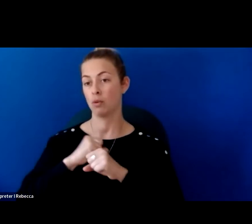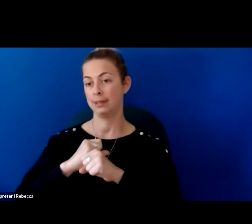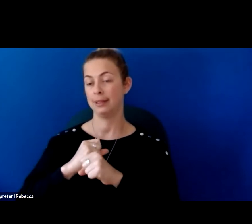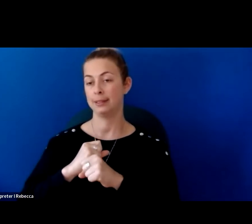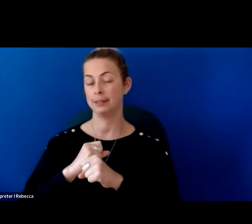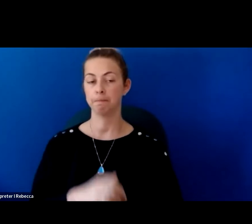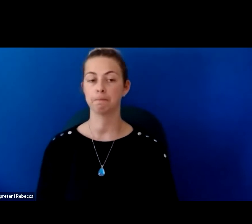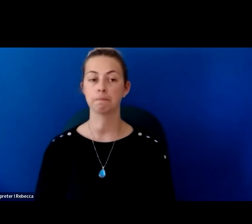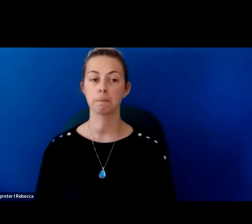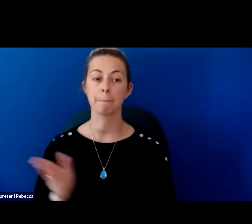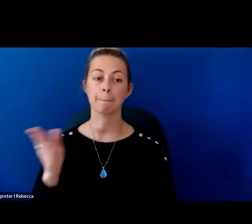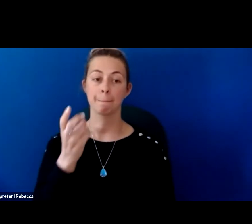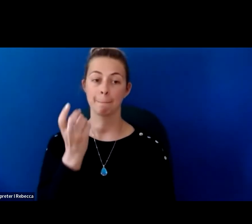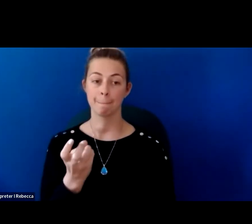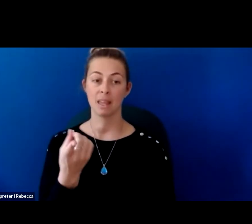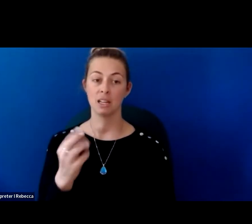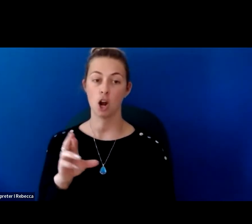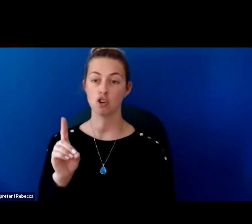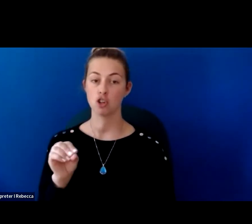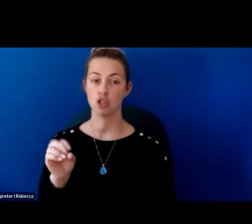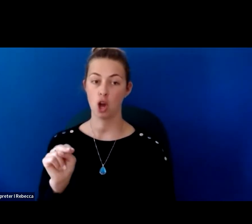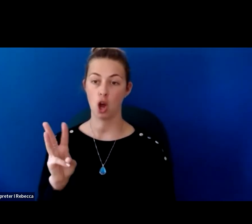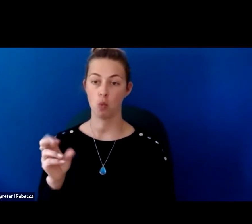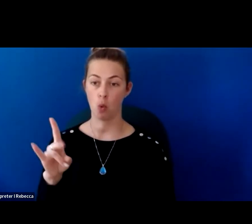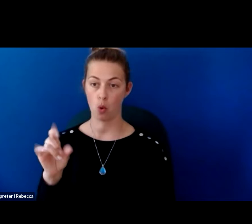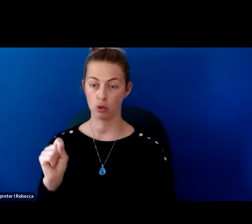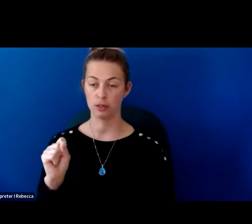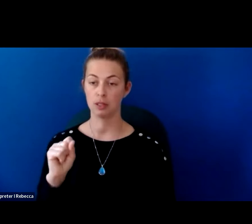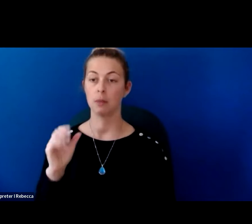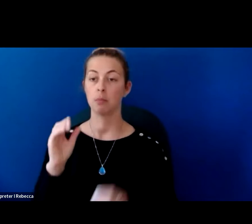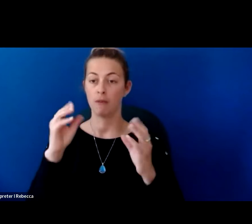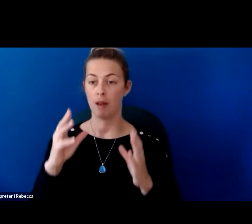Next, right there in the middle, we have Dr. Don Wards, who's a professor of political